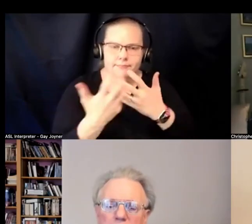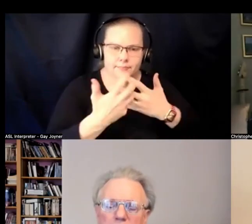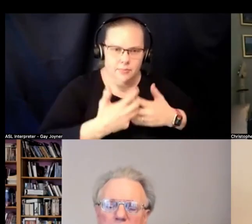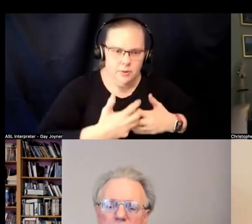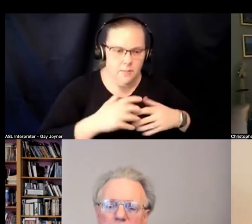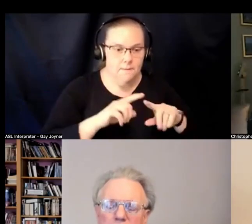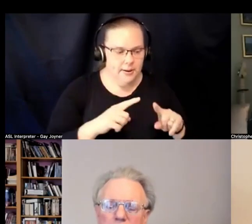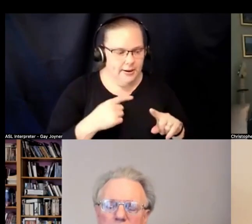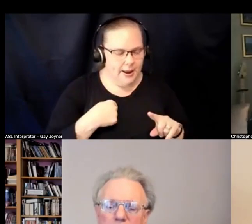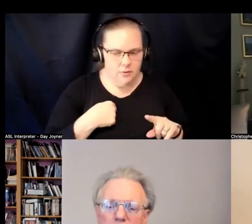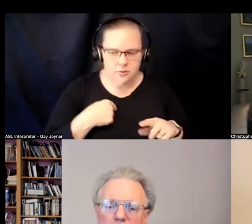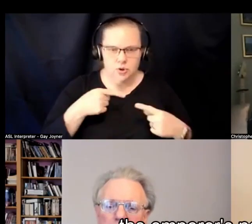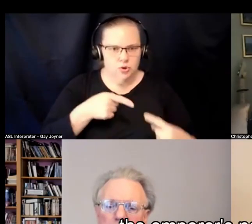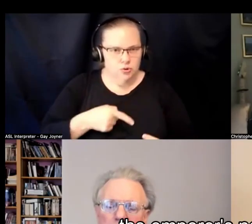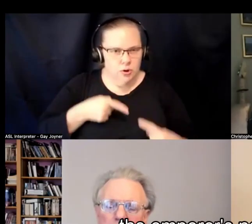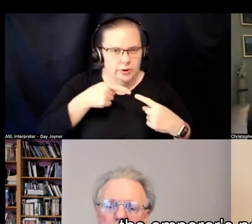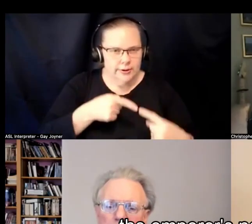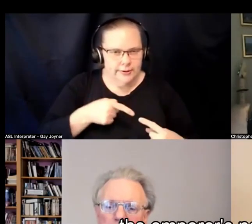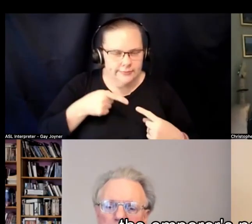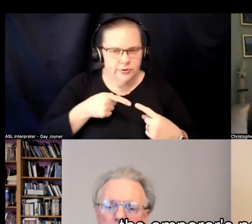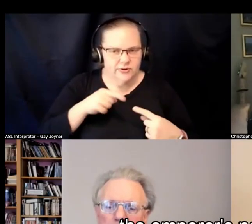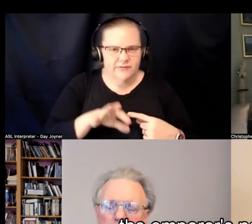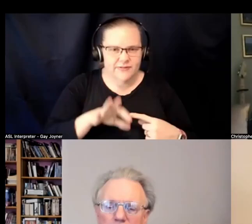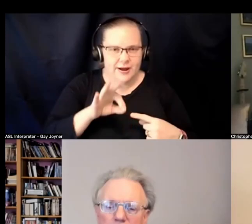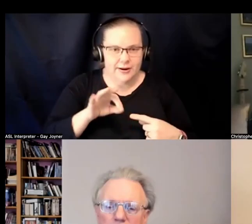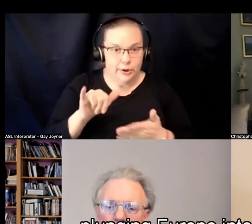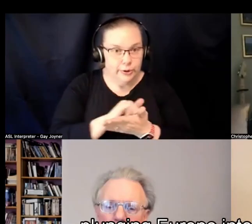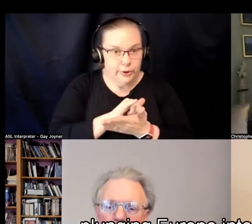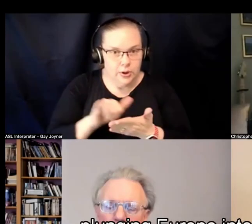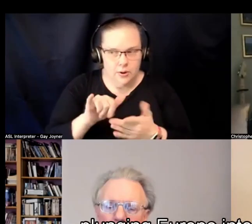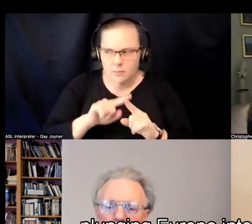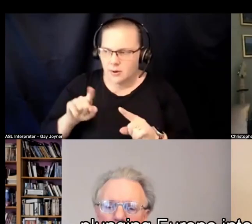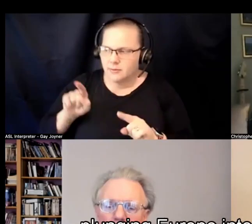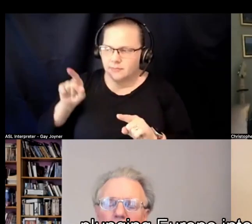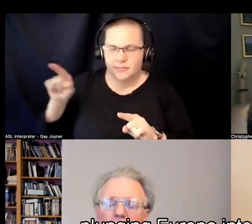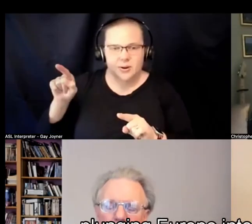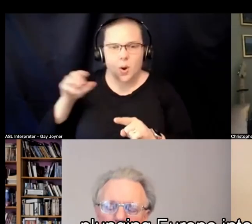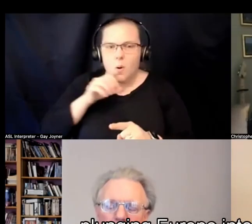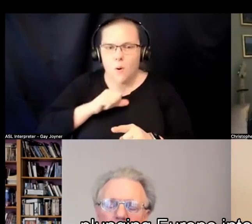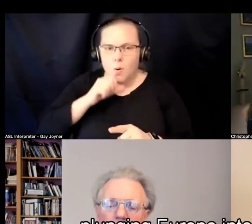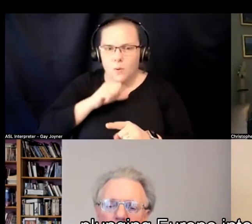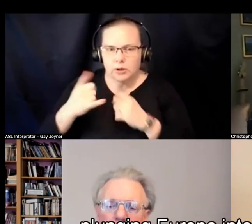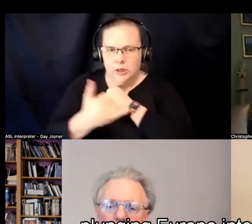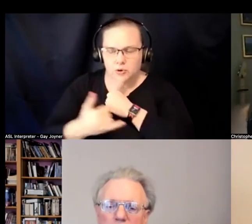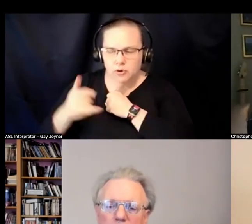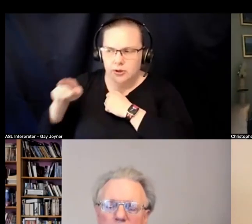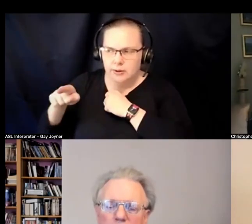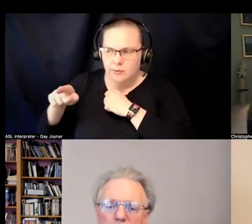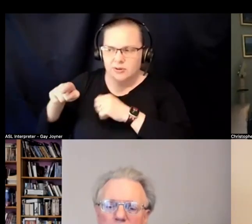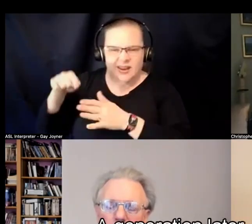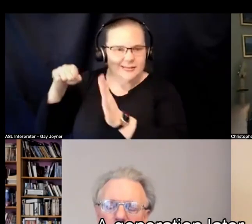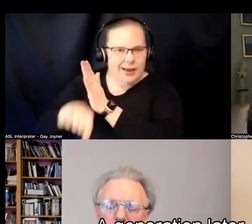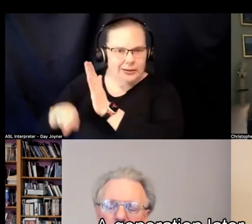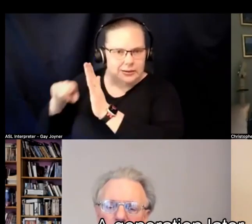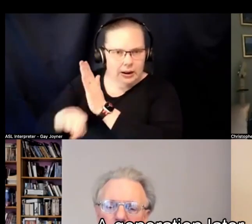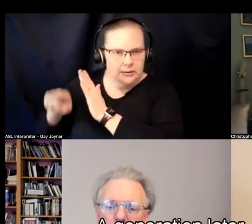York, back in the old world, the emperor's nephew was assassinated, plunging Europe into the world's first industrial modern war.